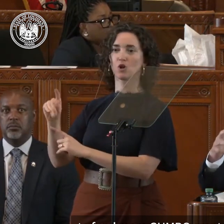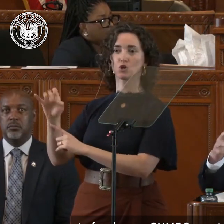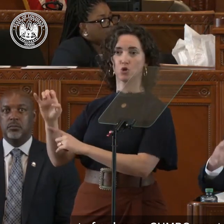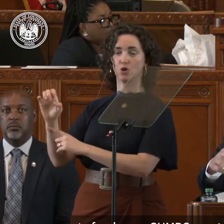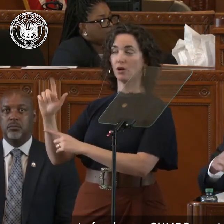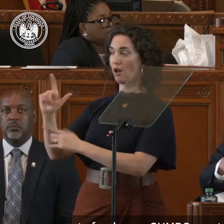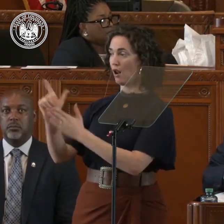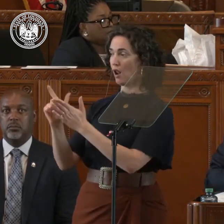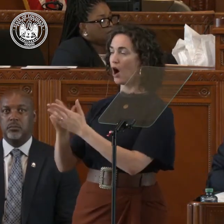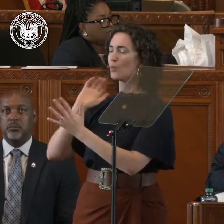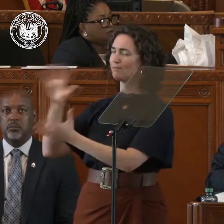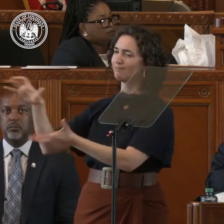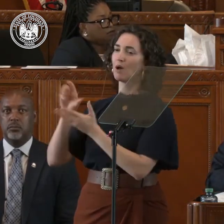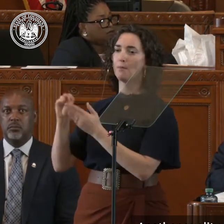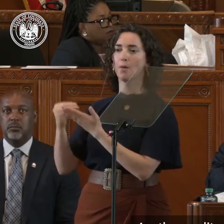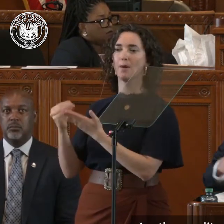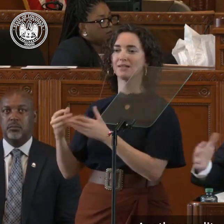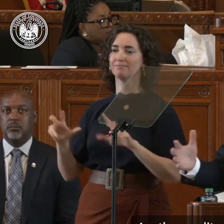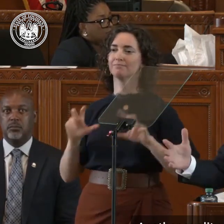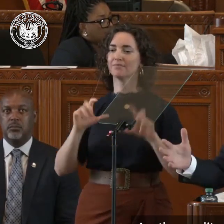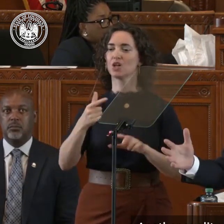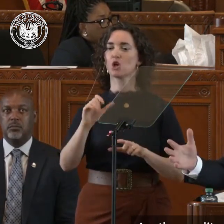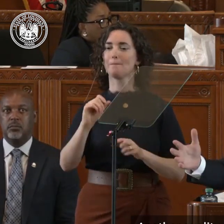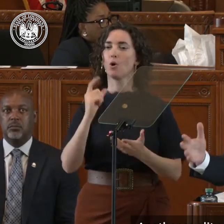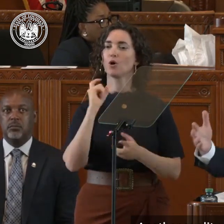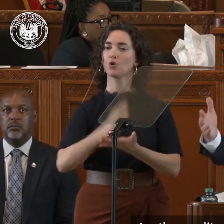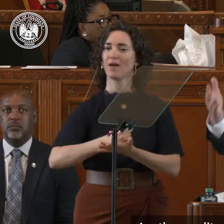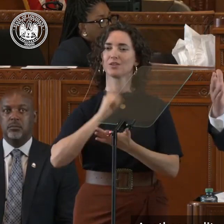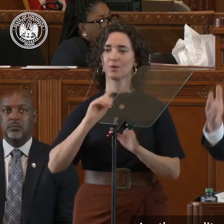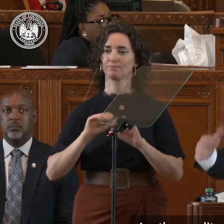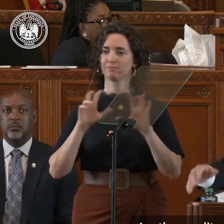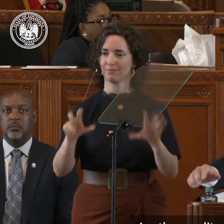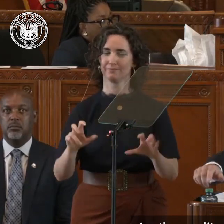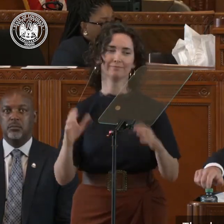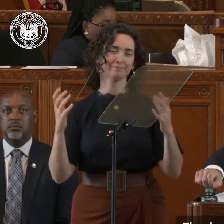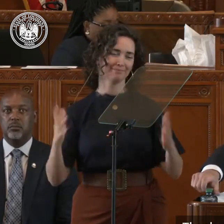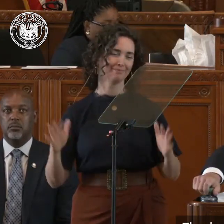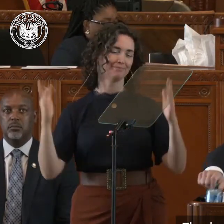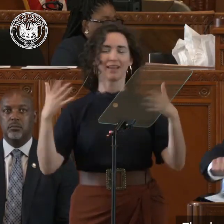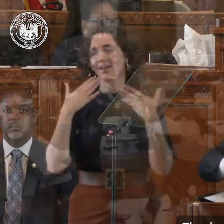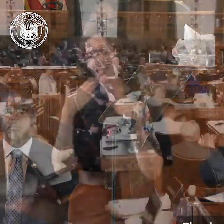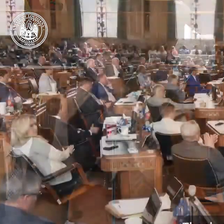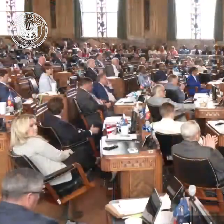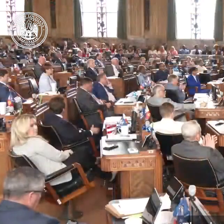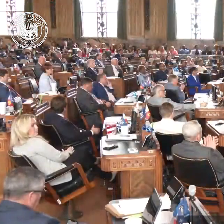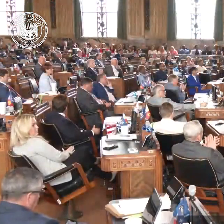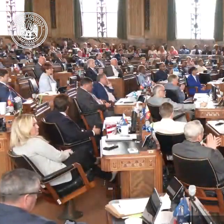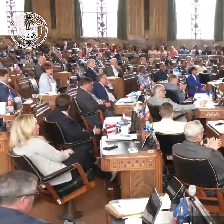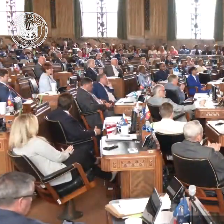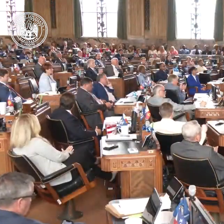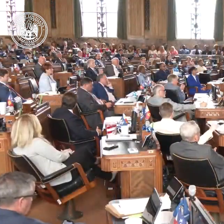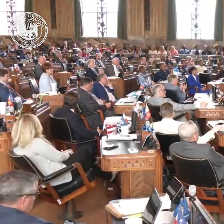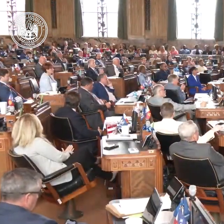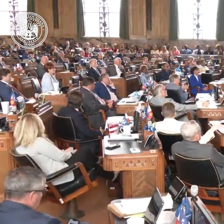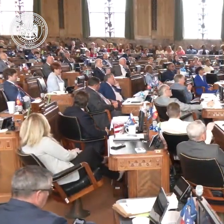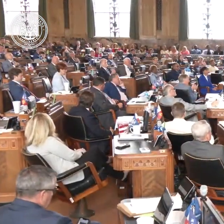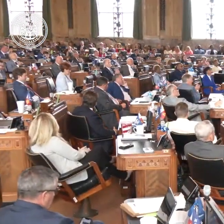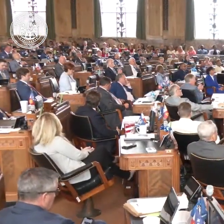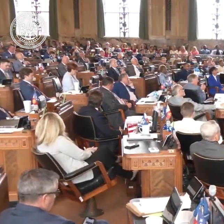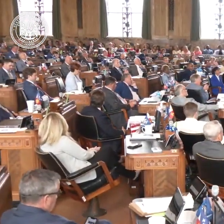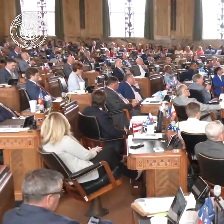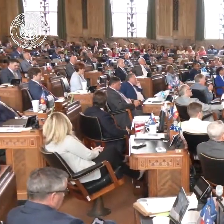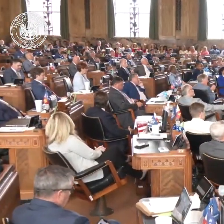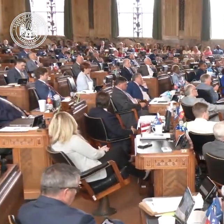complete the work. Another quality of life issue, thank you.